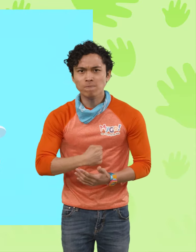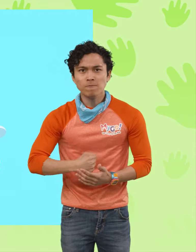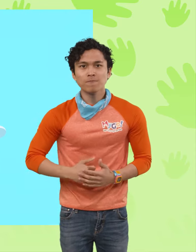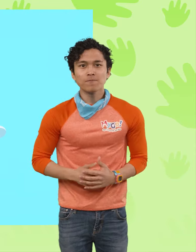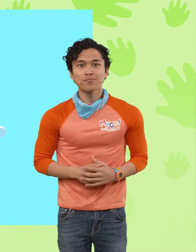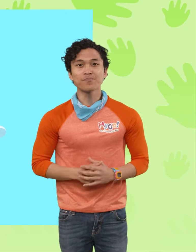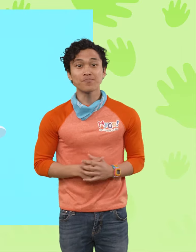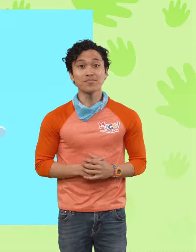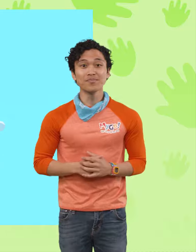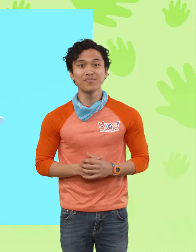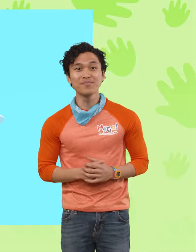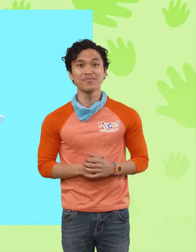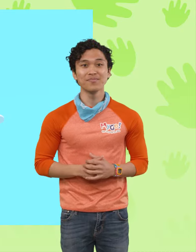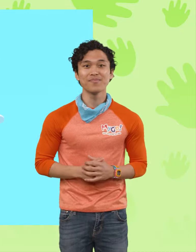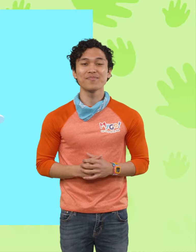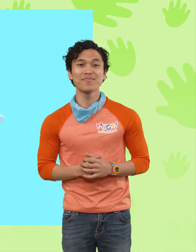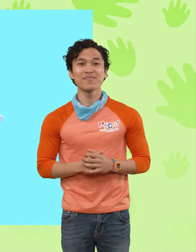happen.